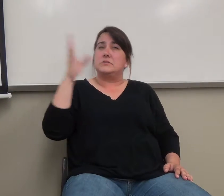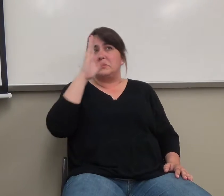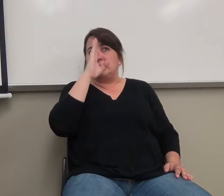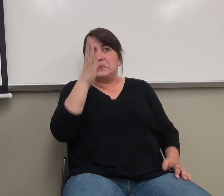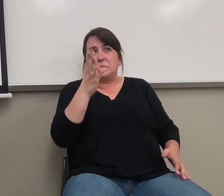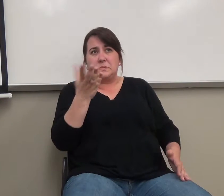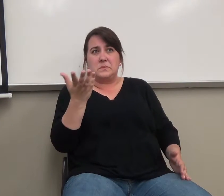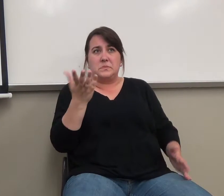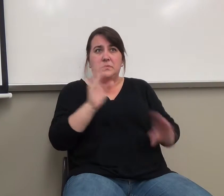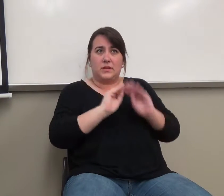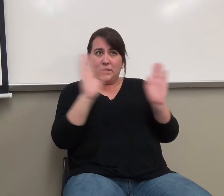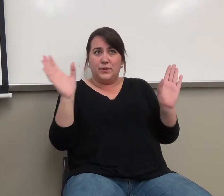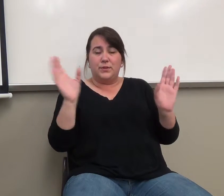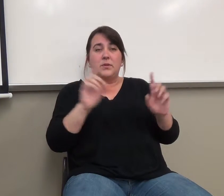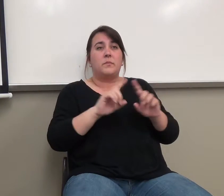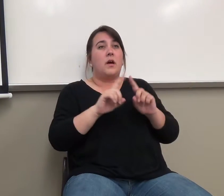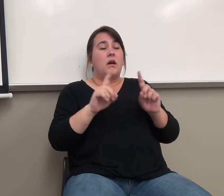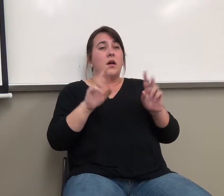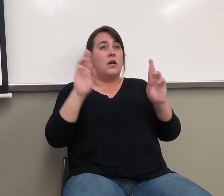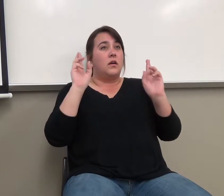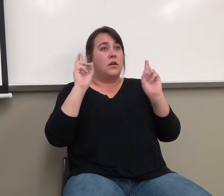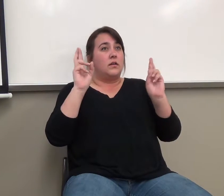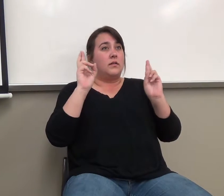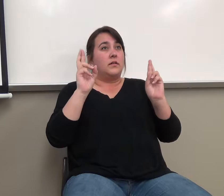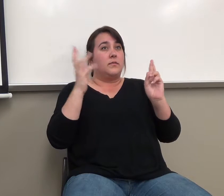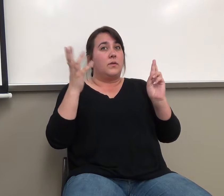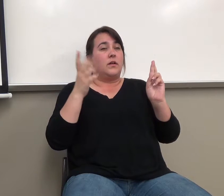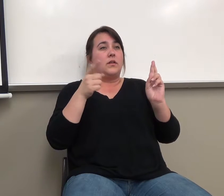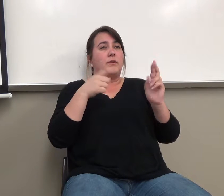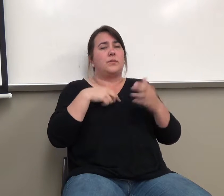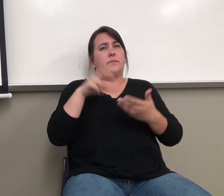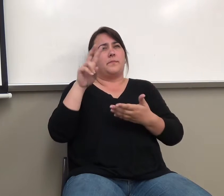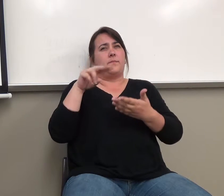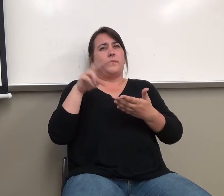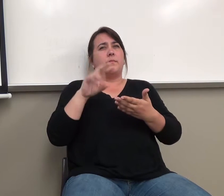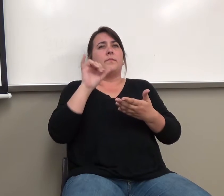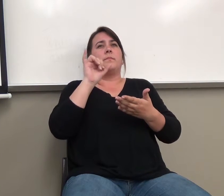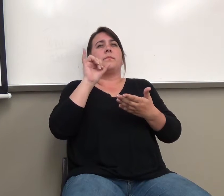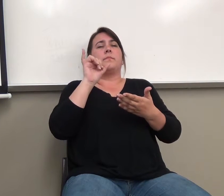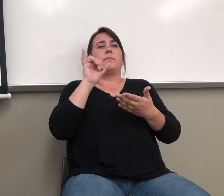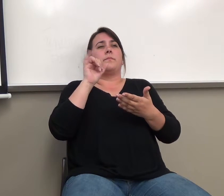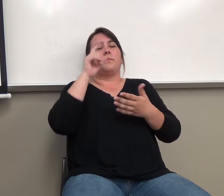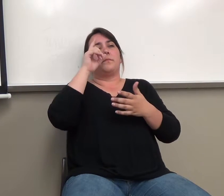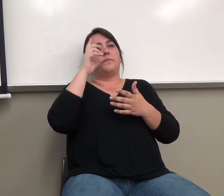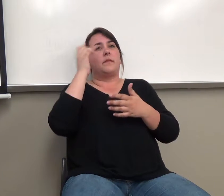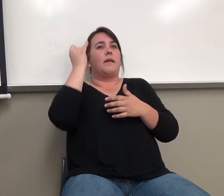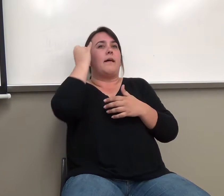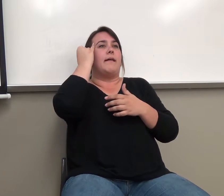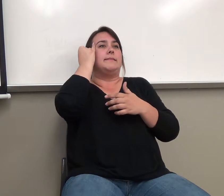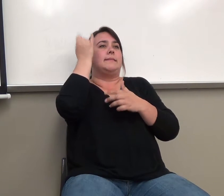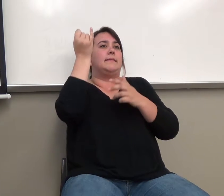straightforward, but what I'm hoping it's doing is giving you an idea of the types